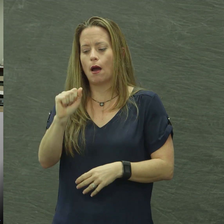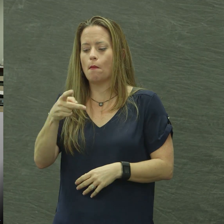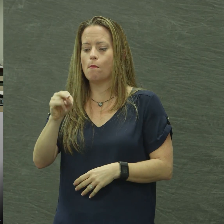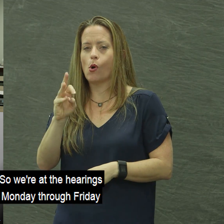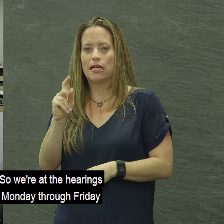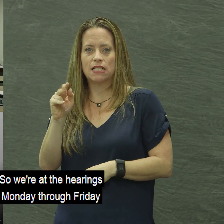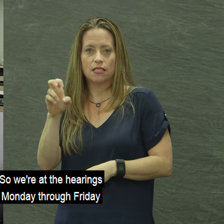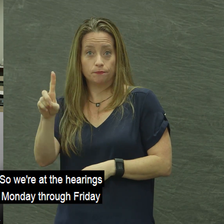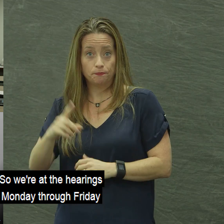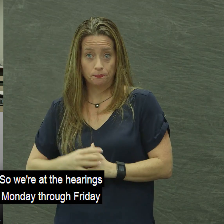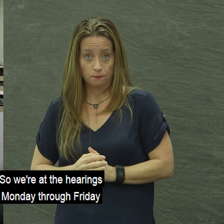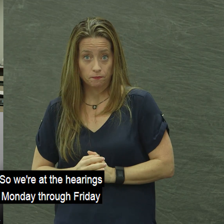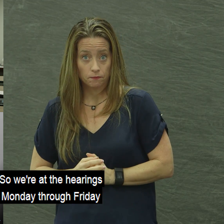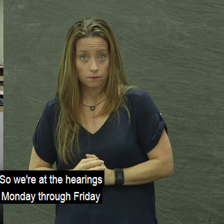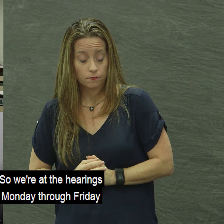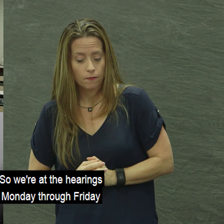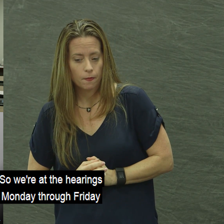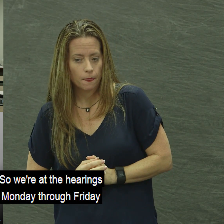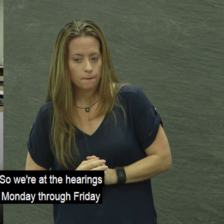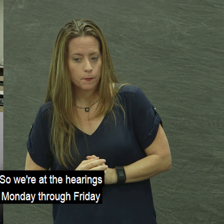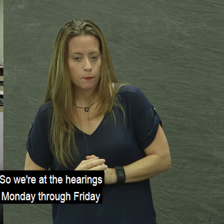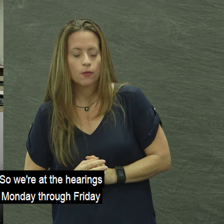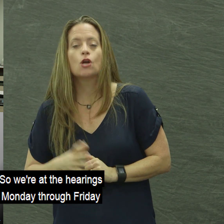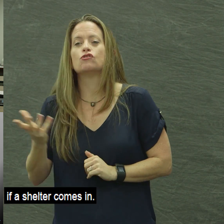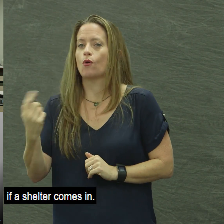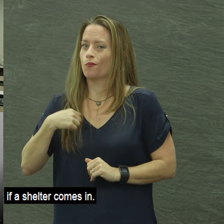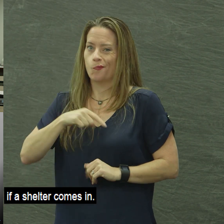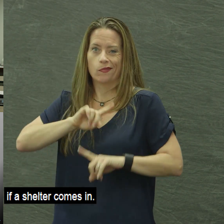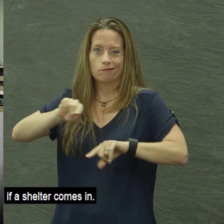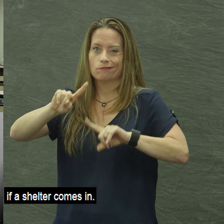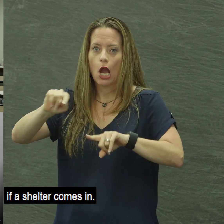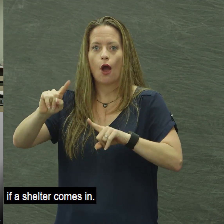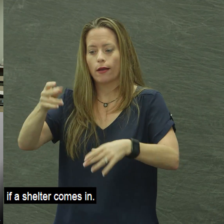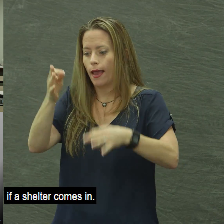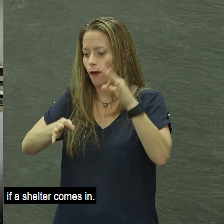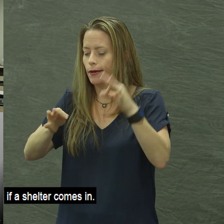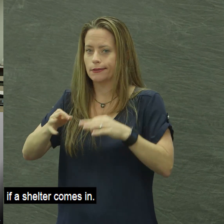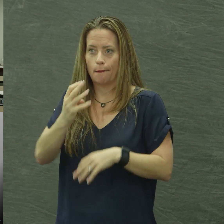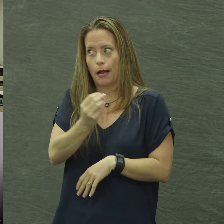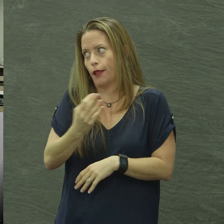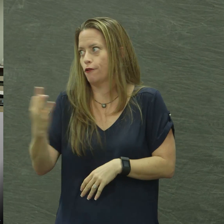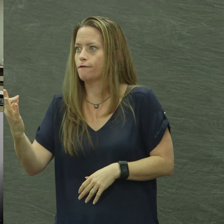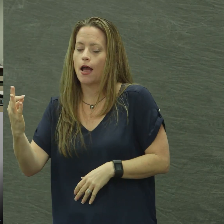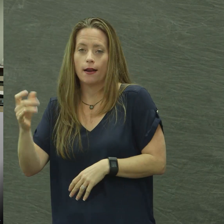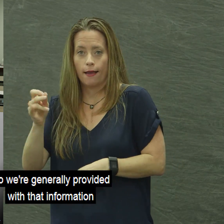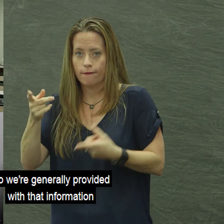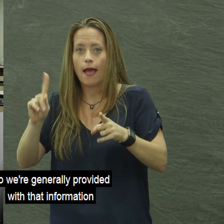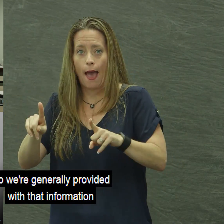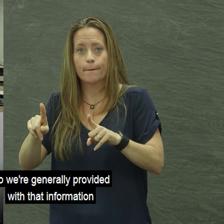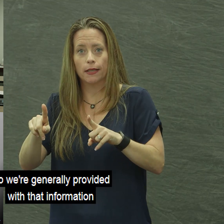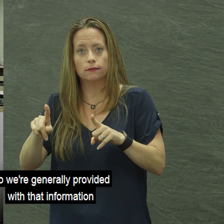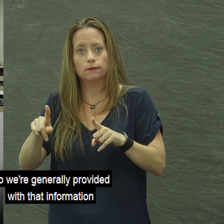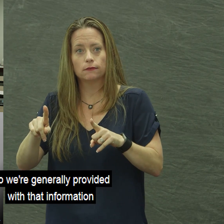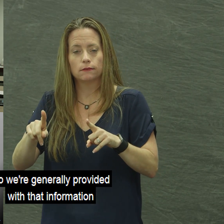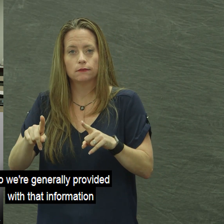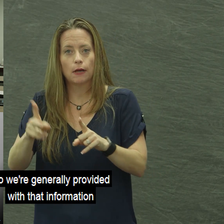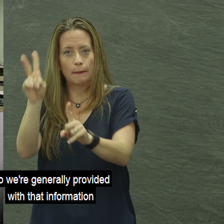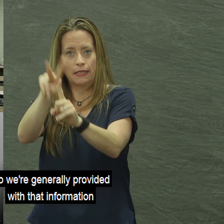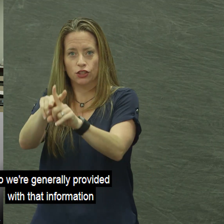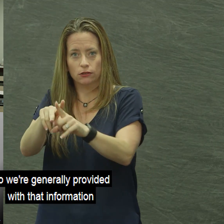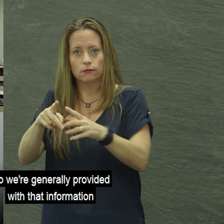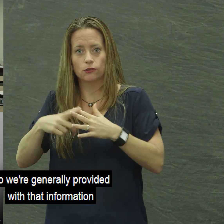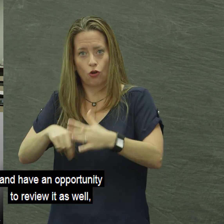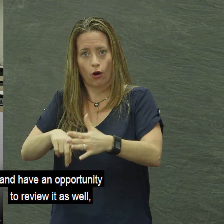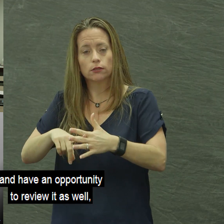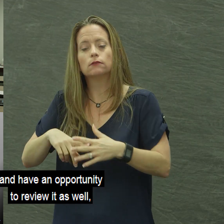Okay. So we're at the hearings Monday through Friday if a shelter comes in. So we're generally provided with